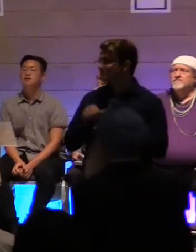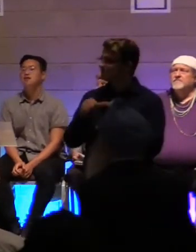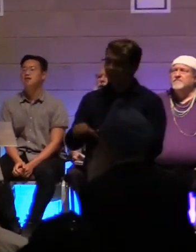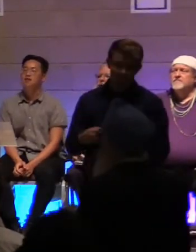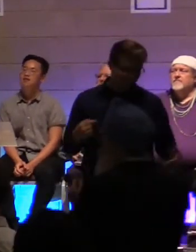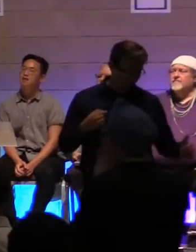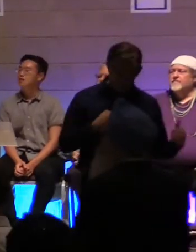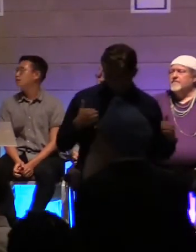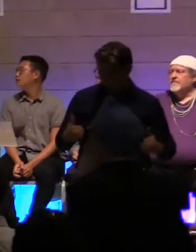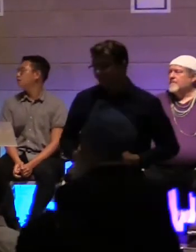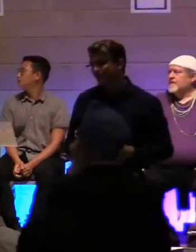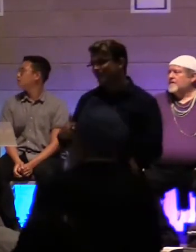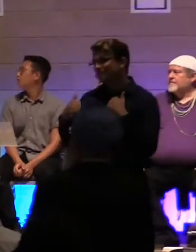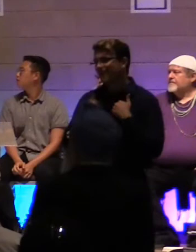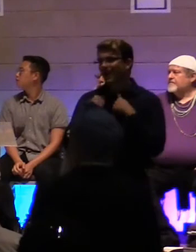I survived it.